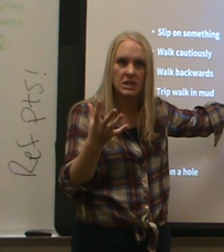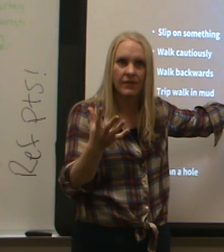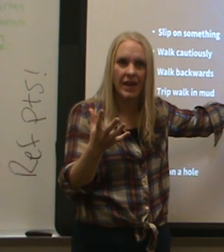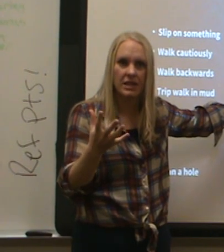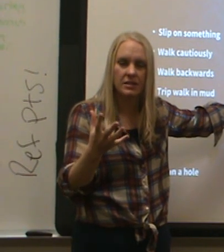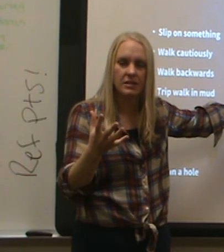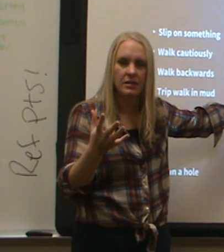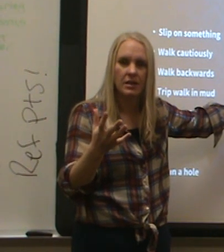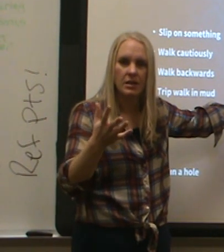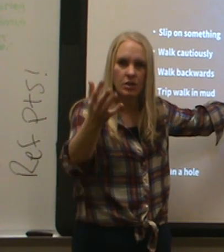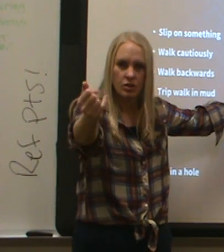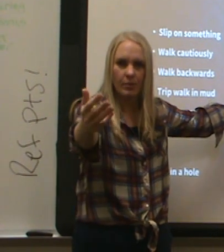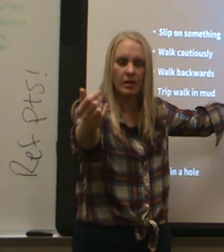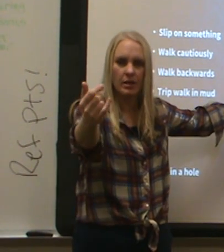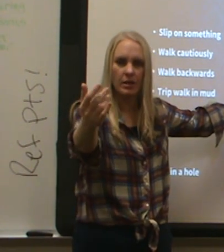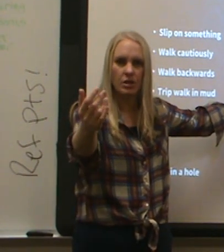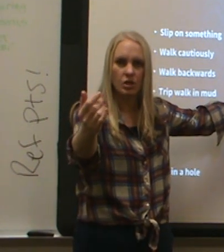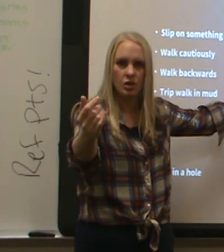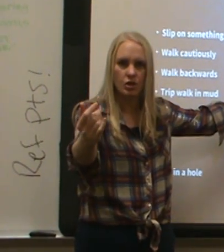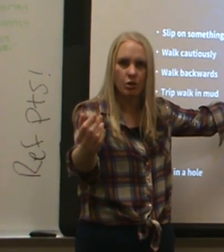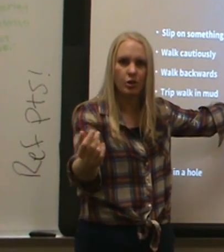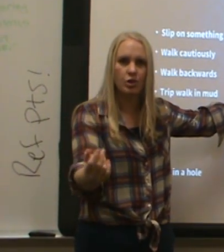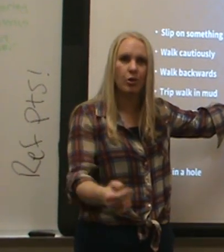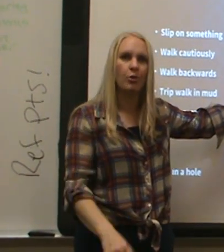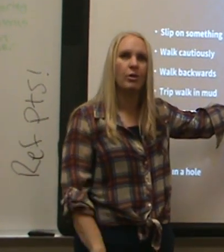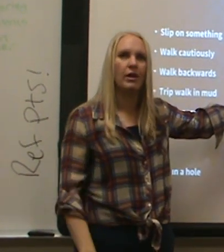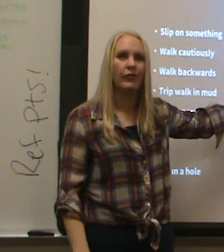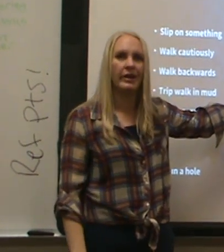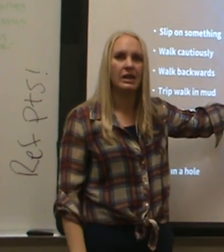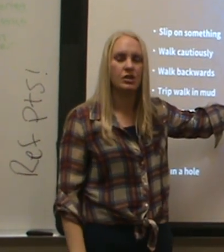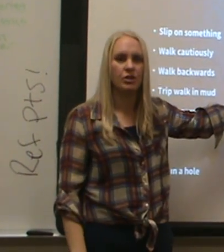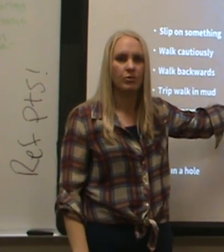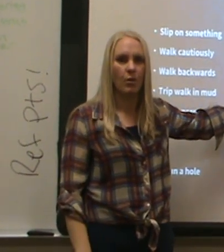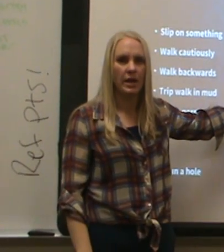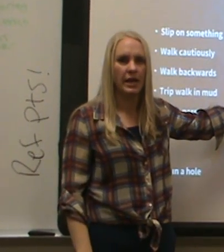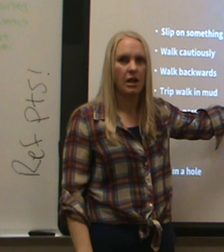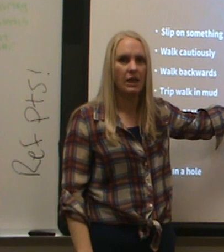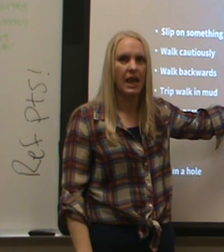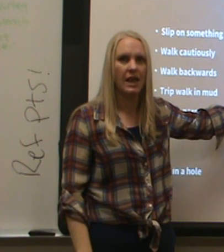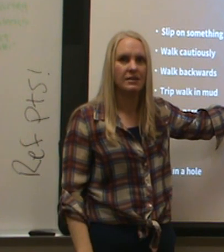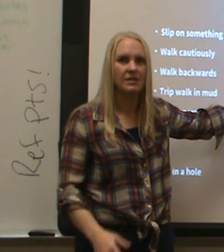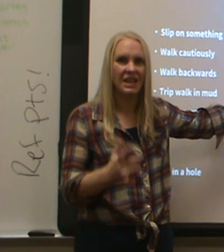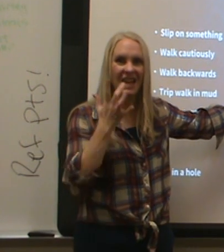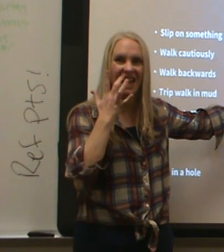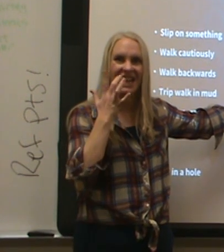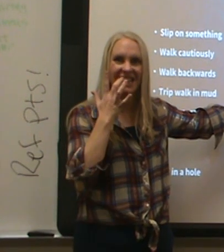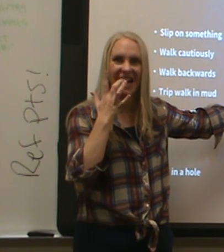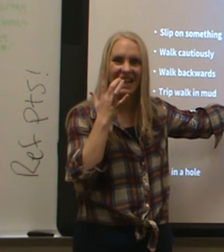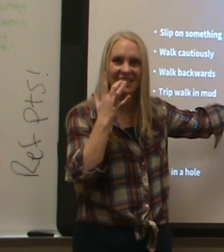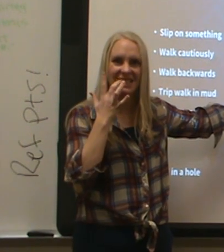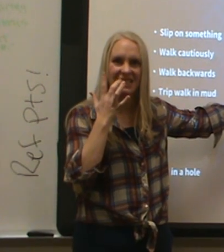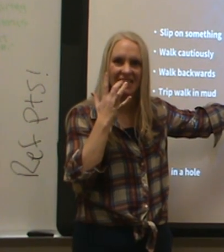the face. So show a friend next to you walking on glass. Glass.